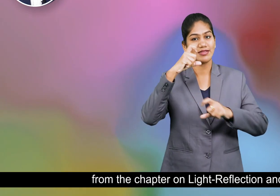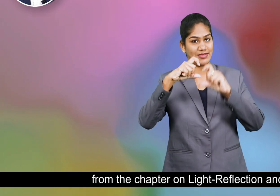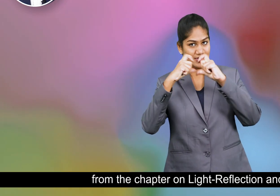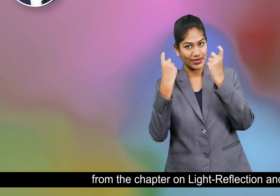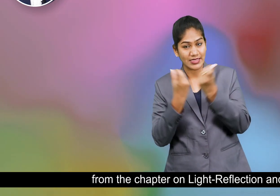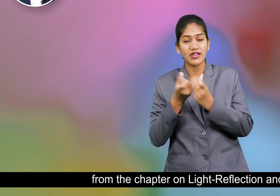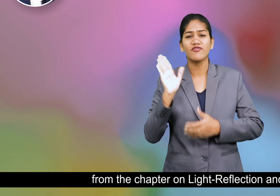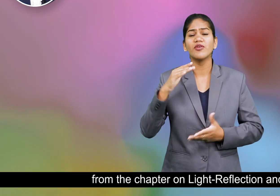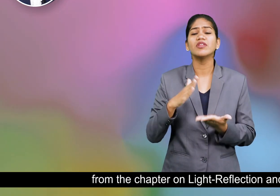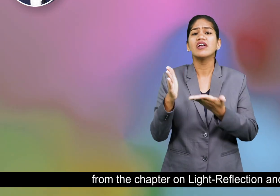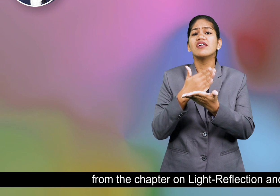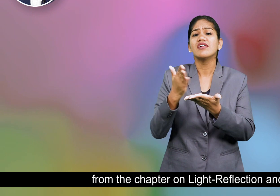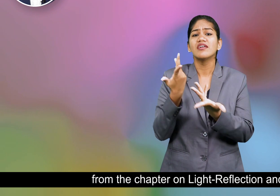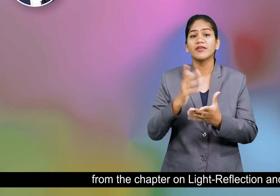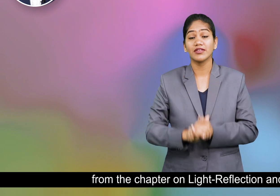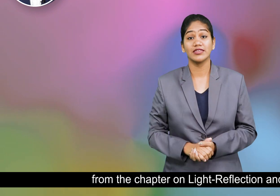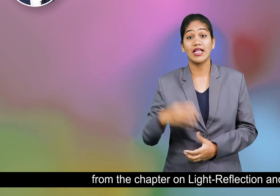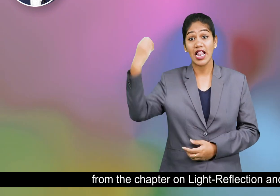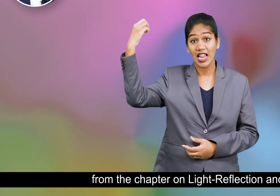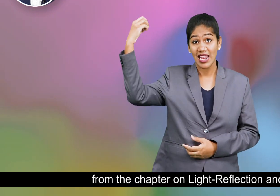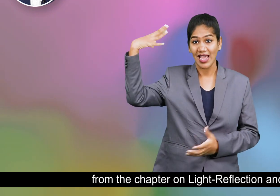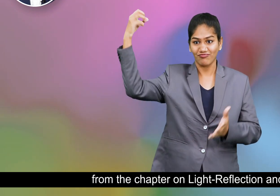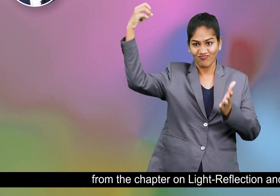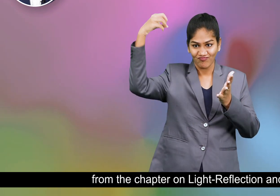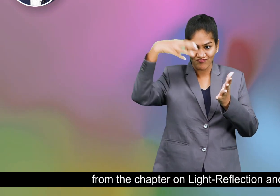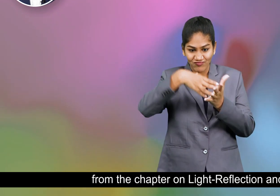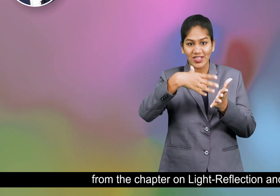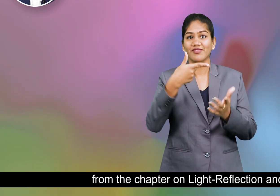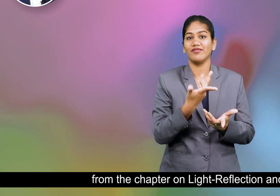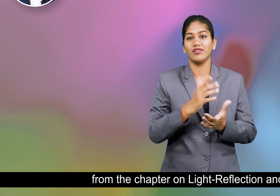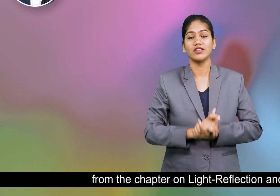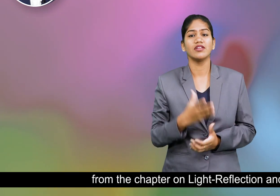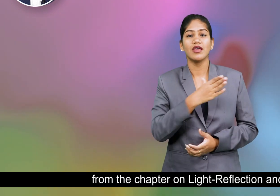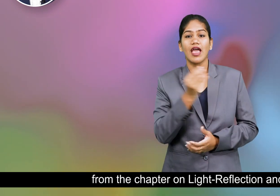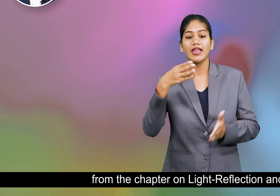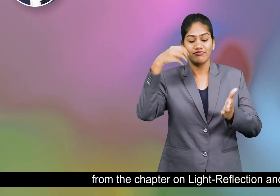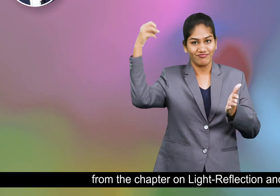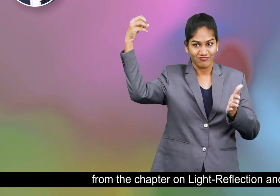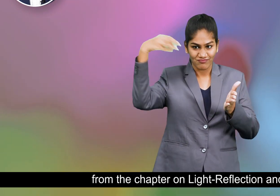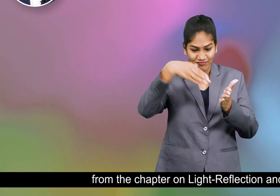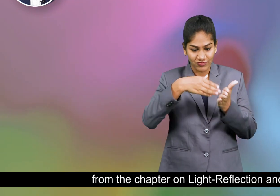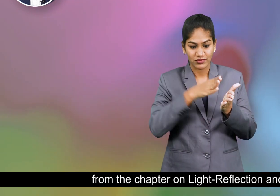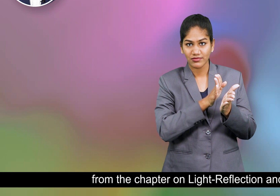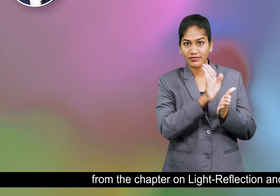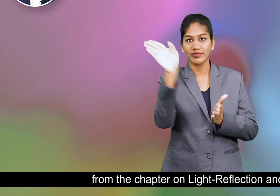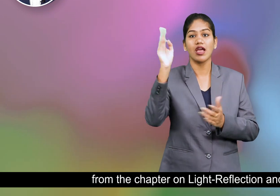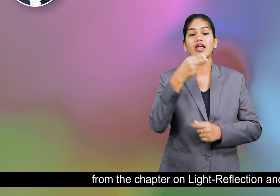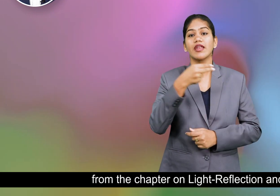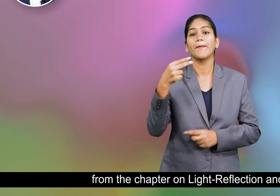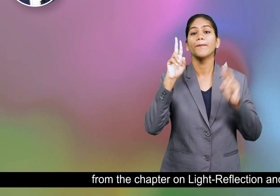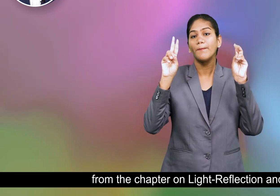From the chapter on light reflection and refraction.